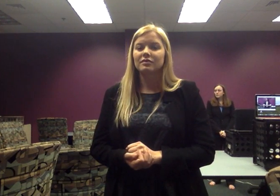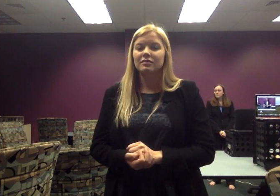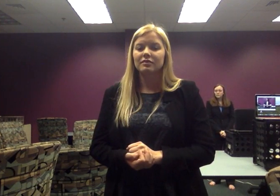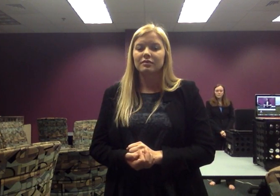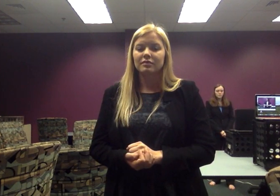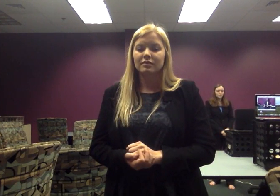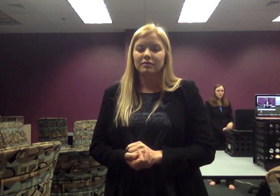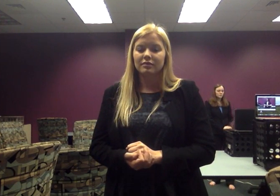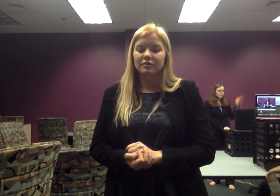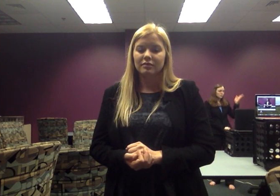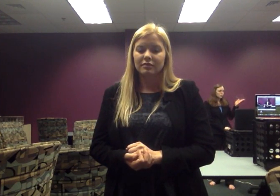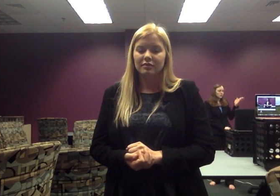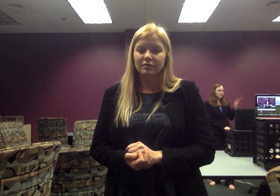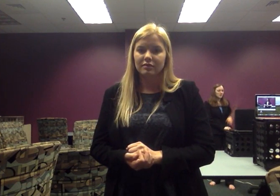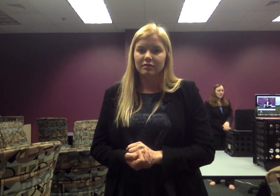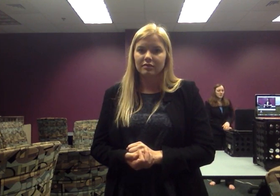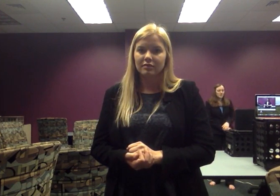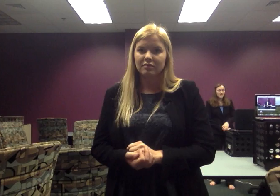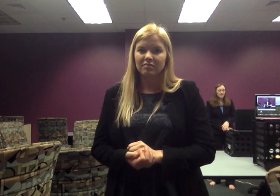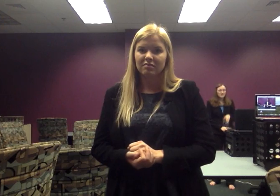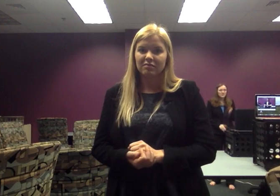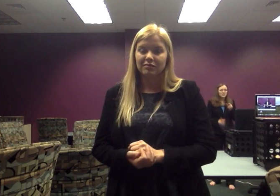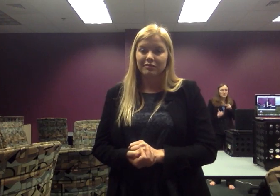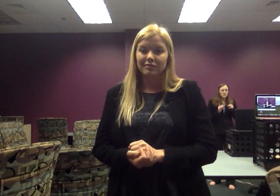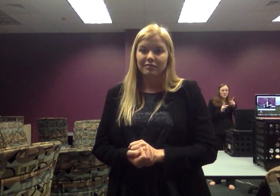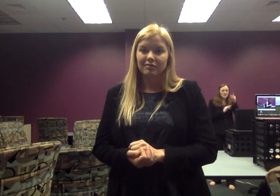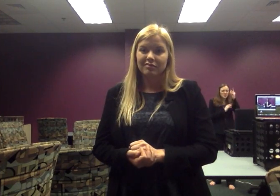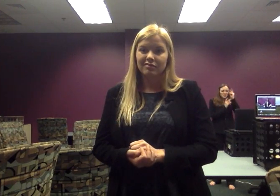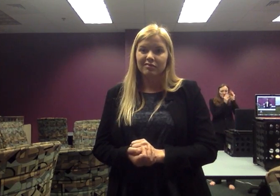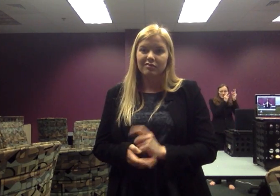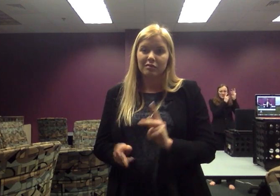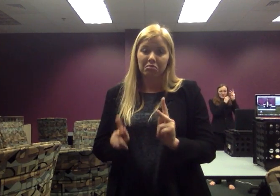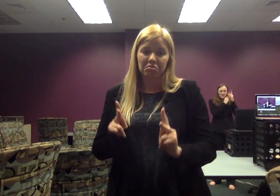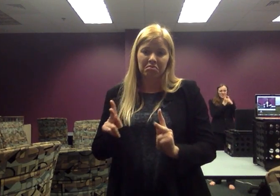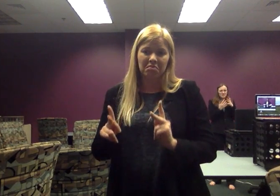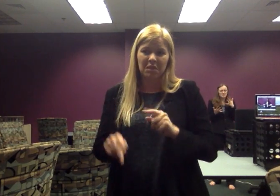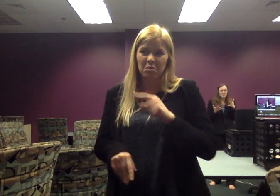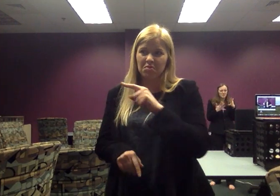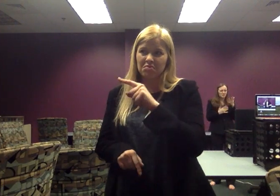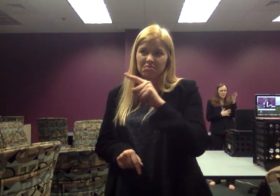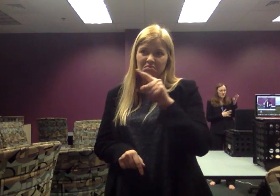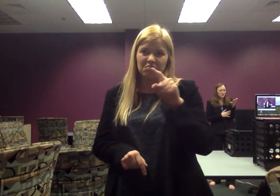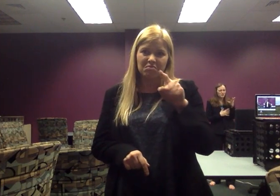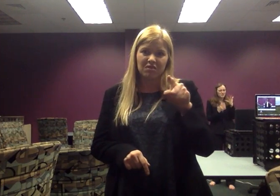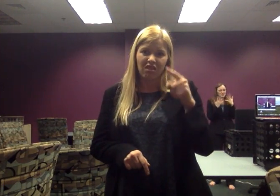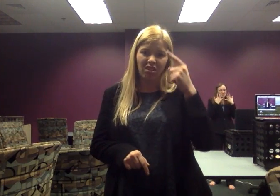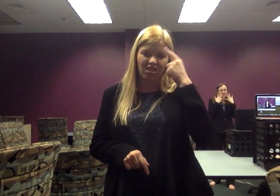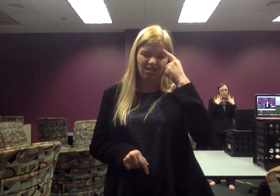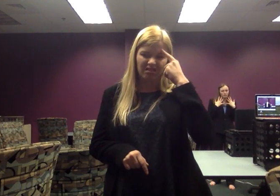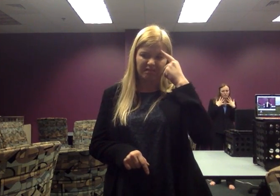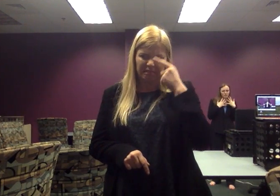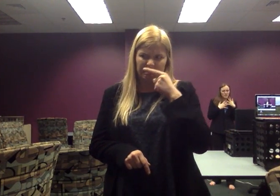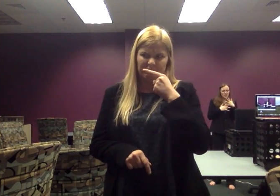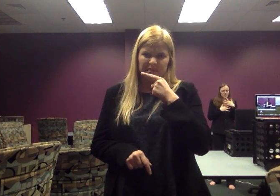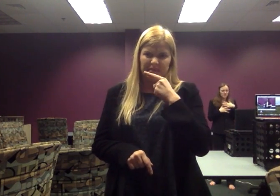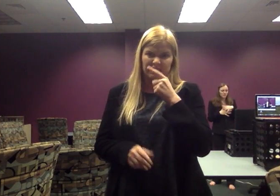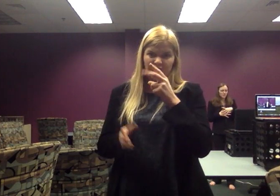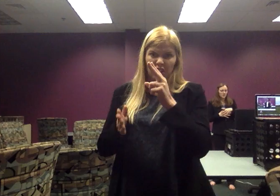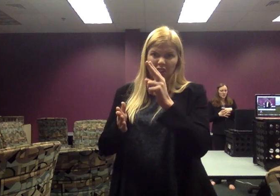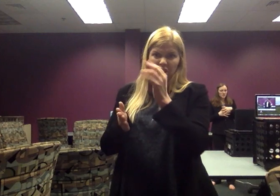People thought she was kind of dreary and gloomy for painting bones from dead animals. But she didn't think that at all. She